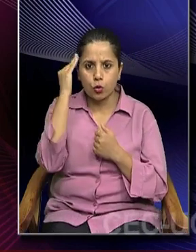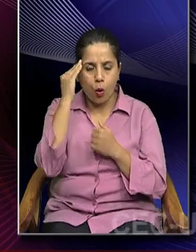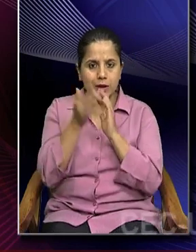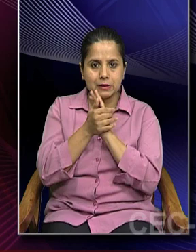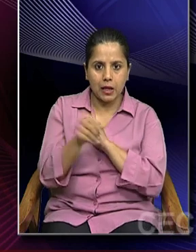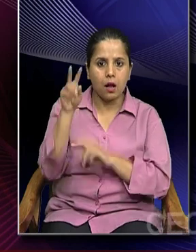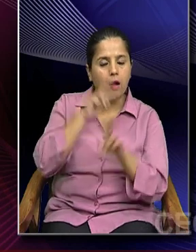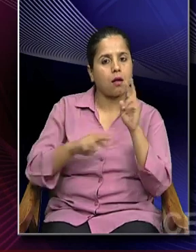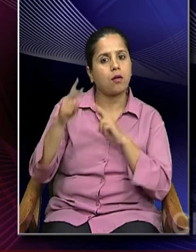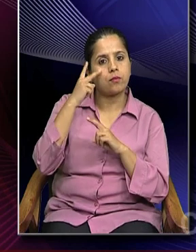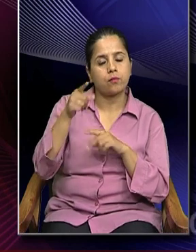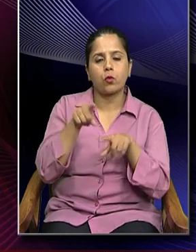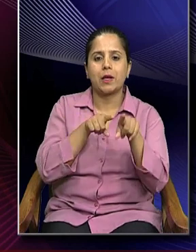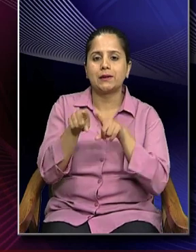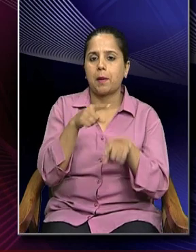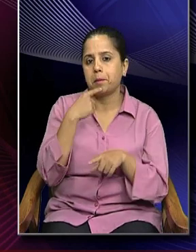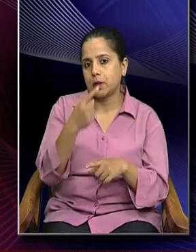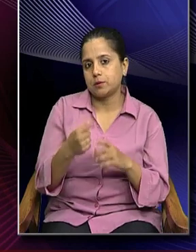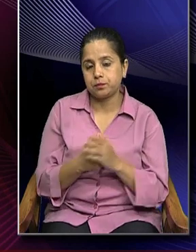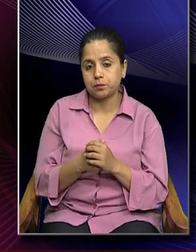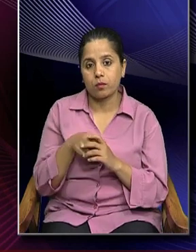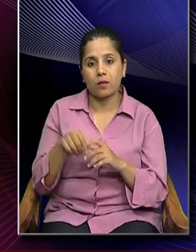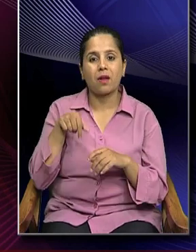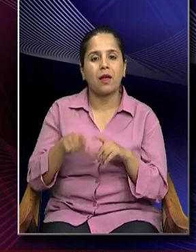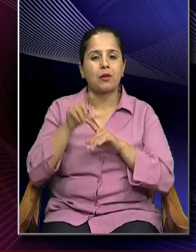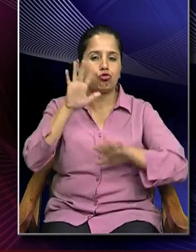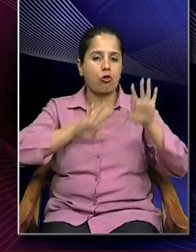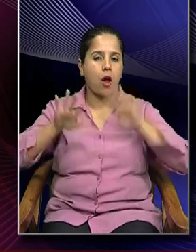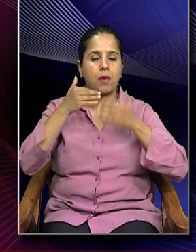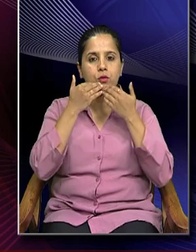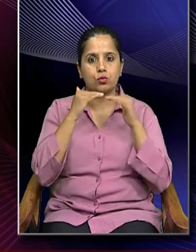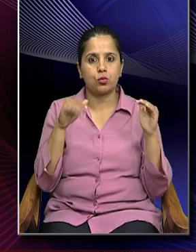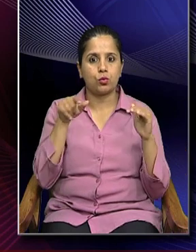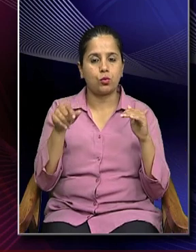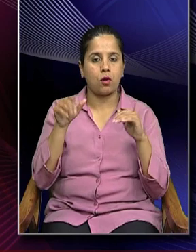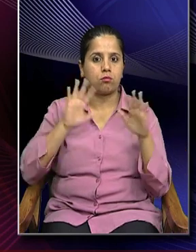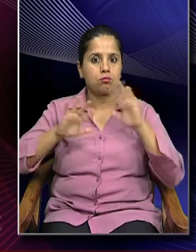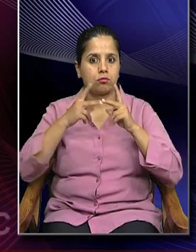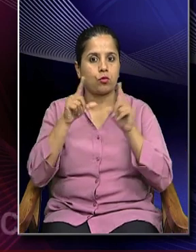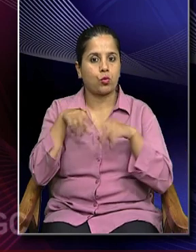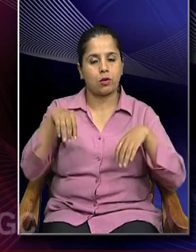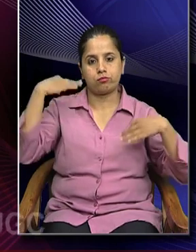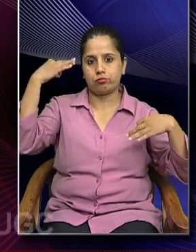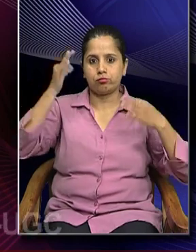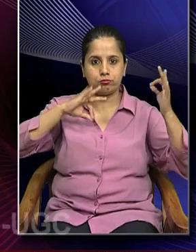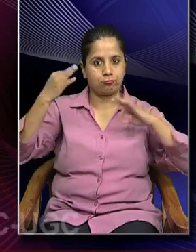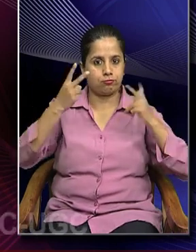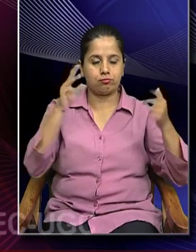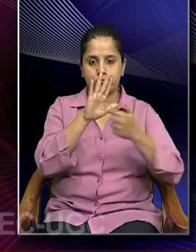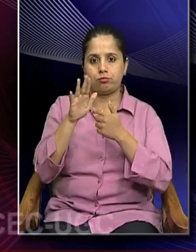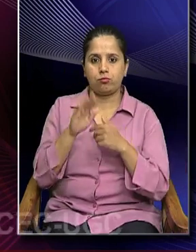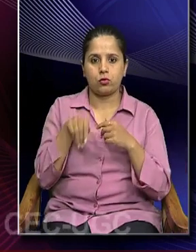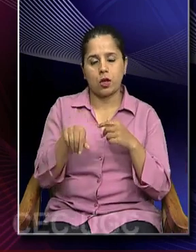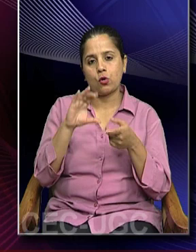skills. Like for example, the drama students perform a traditional dance in a cultural